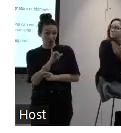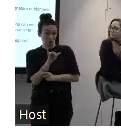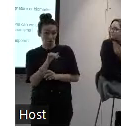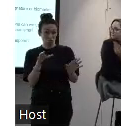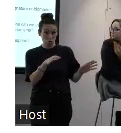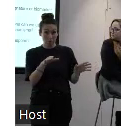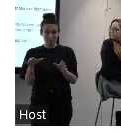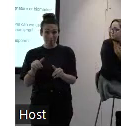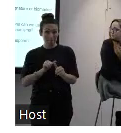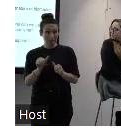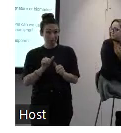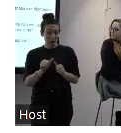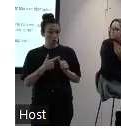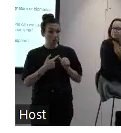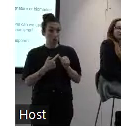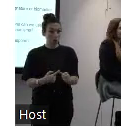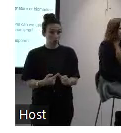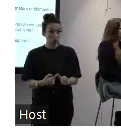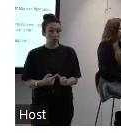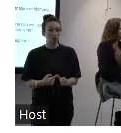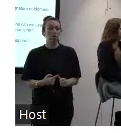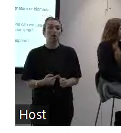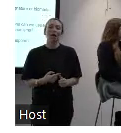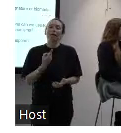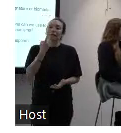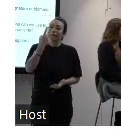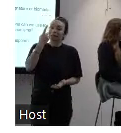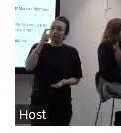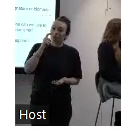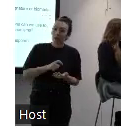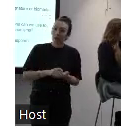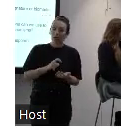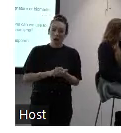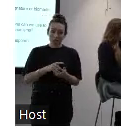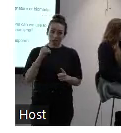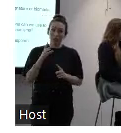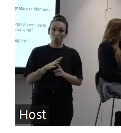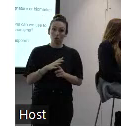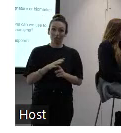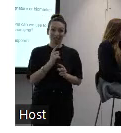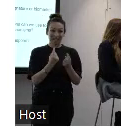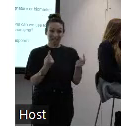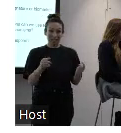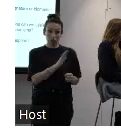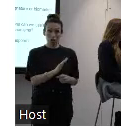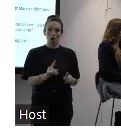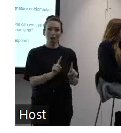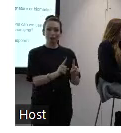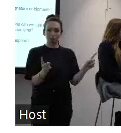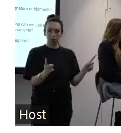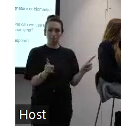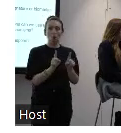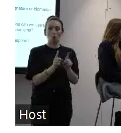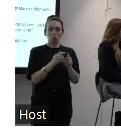here is that every child is different, every brain is different, and no two children with